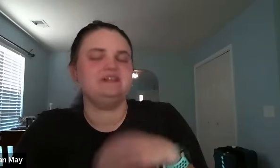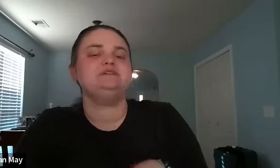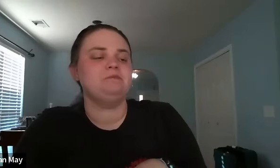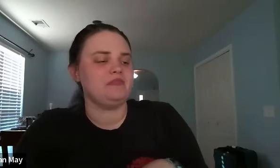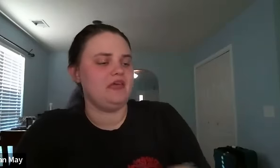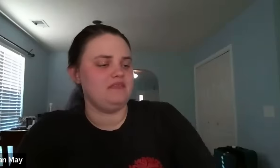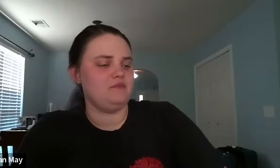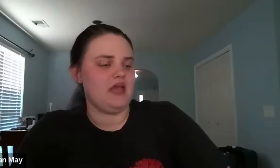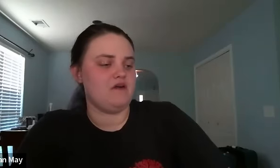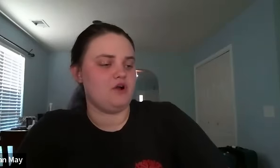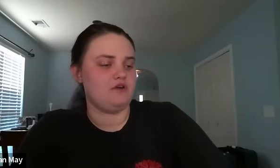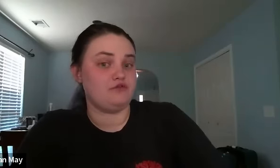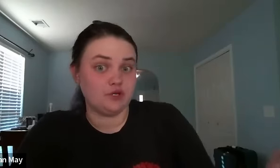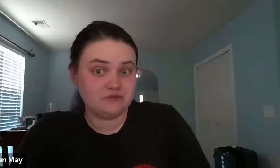perfect. And then we have our fruit.